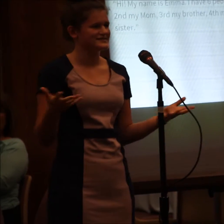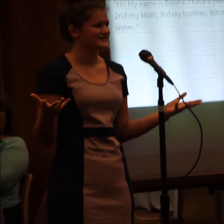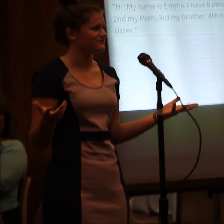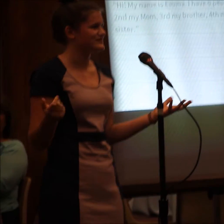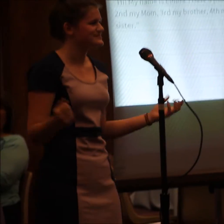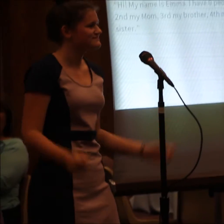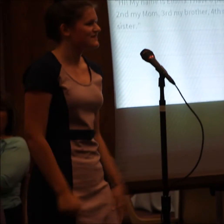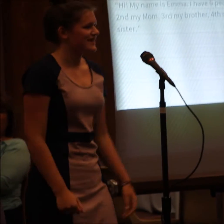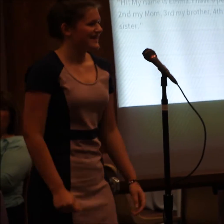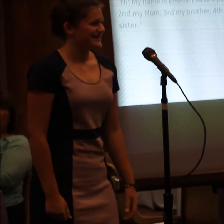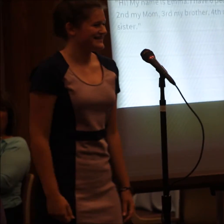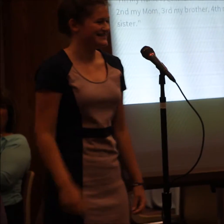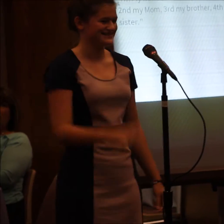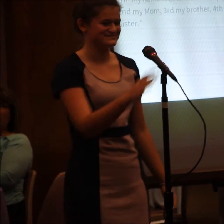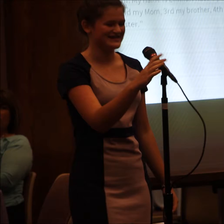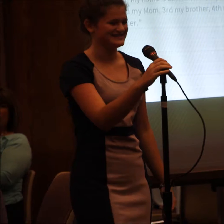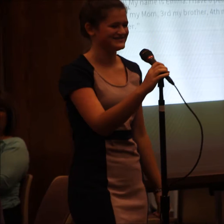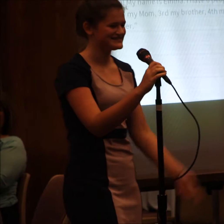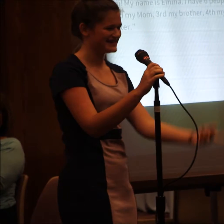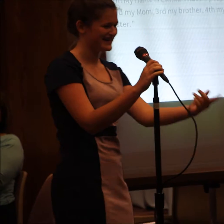See difference? There's a big difference. Okay.